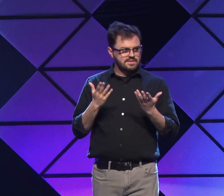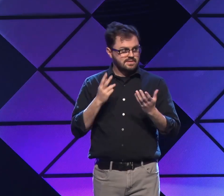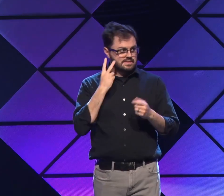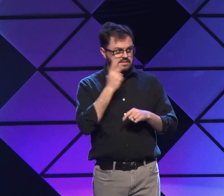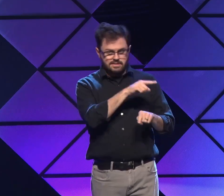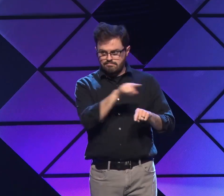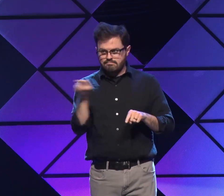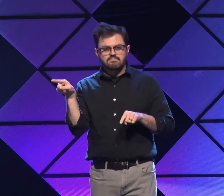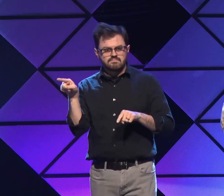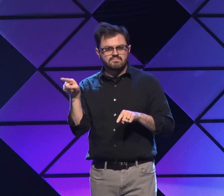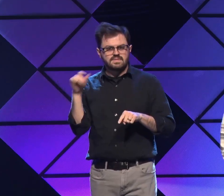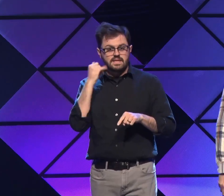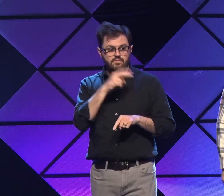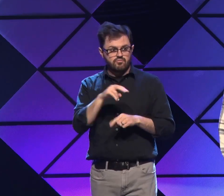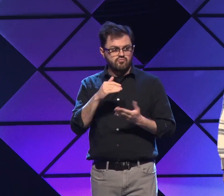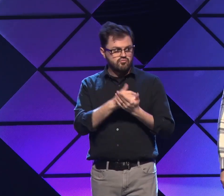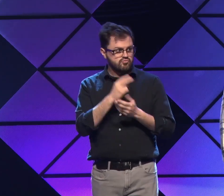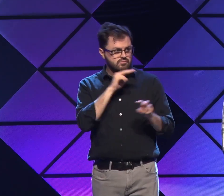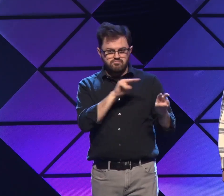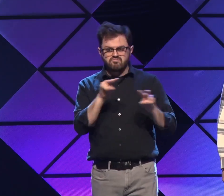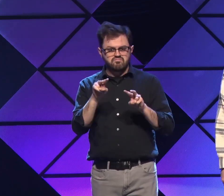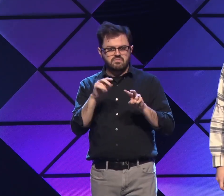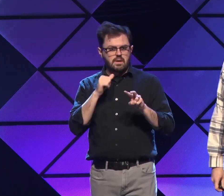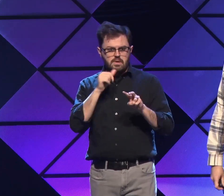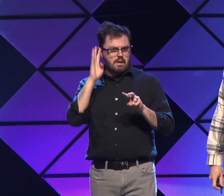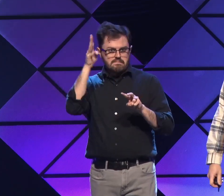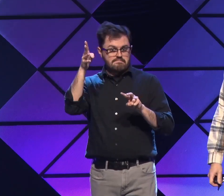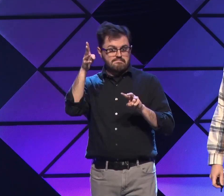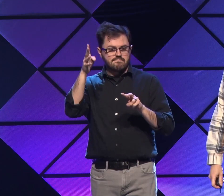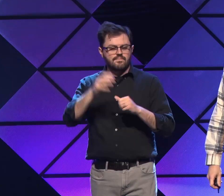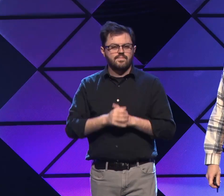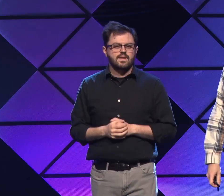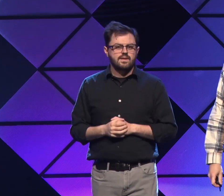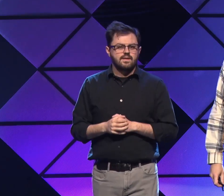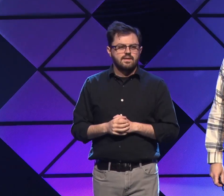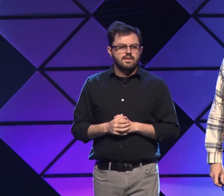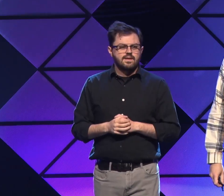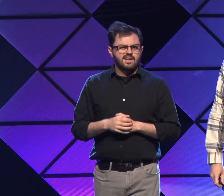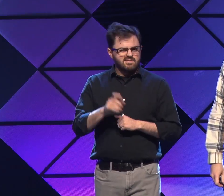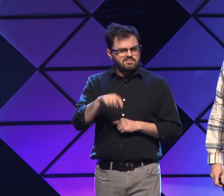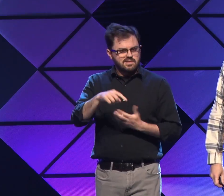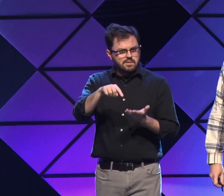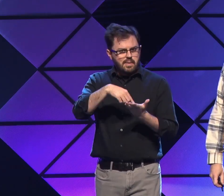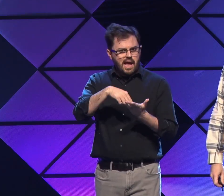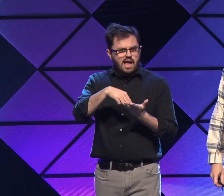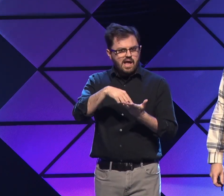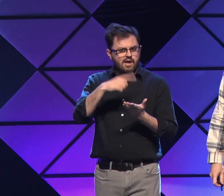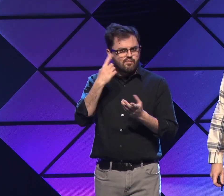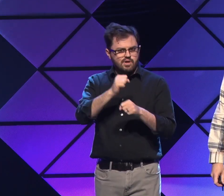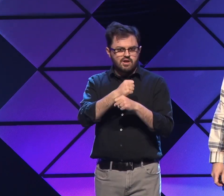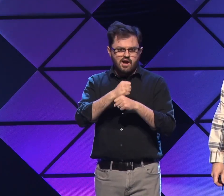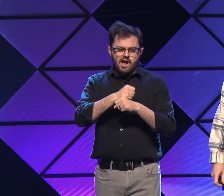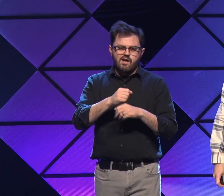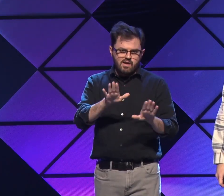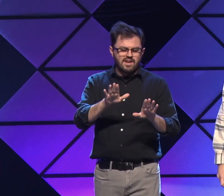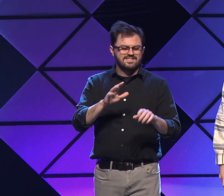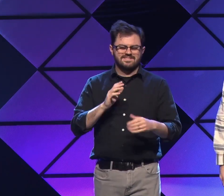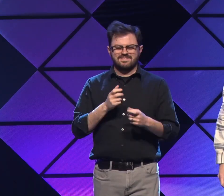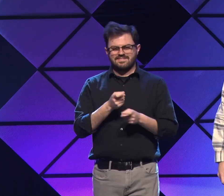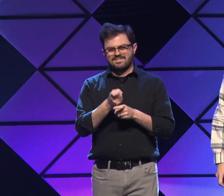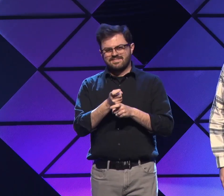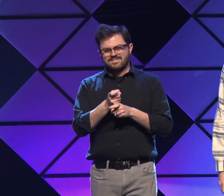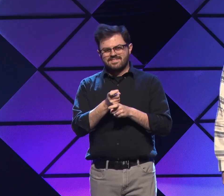making it up. That's why I do that. So you can see people around you. And I do make you pay. I'm not going to lie. No, I'm just